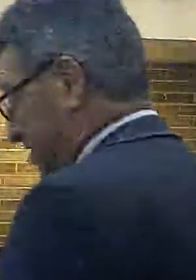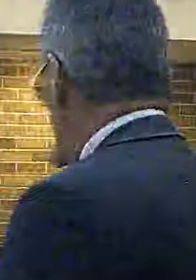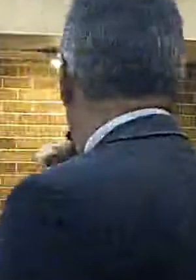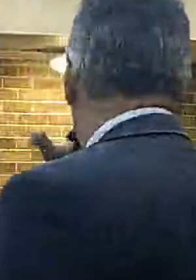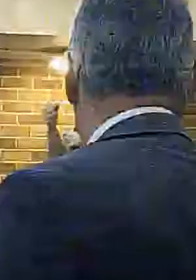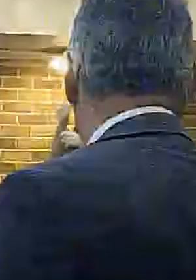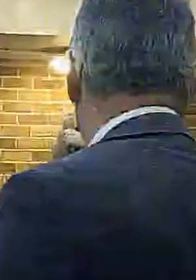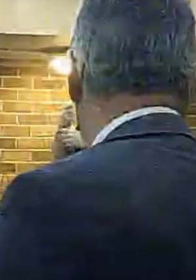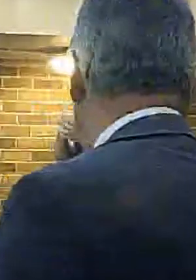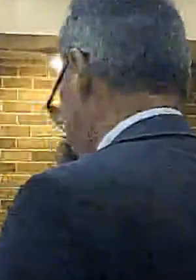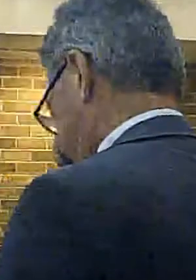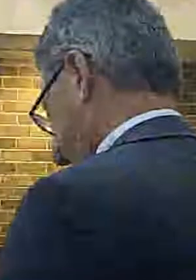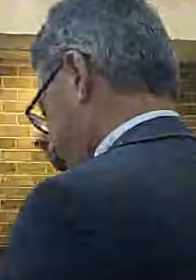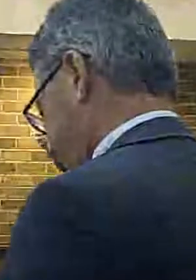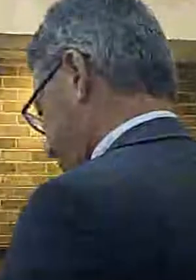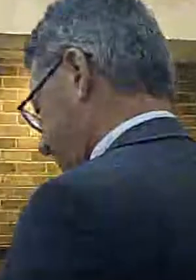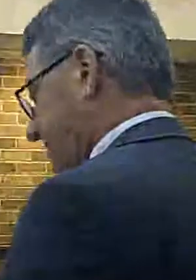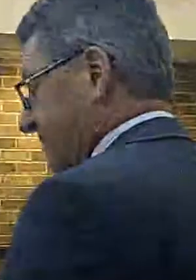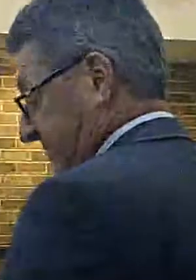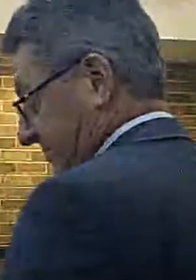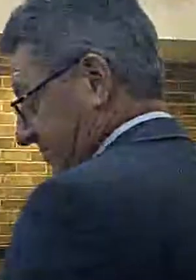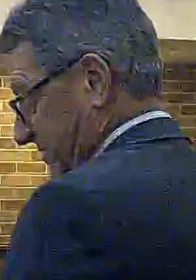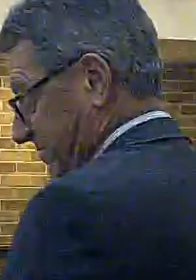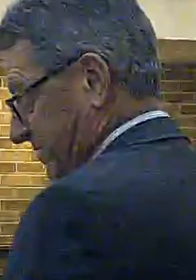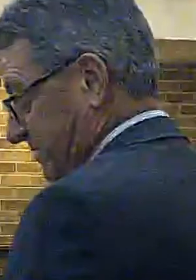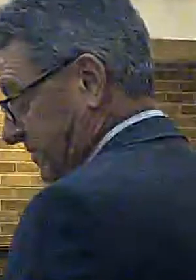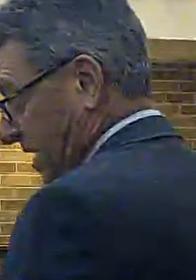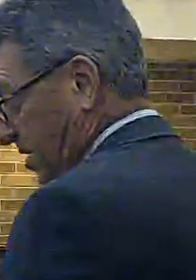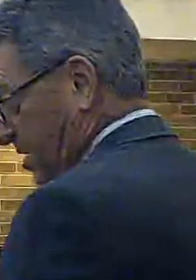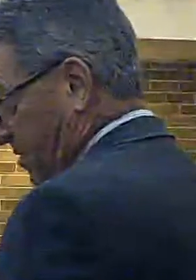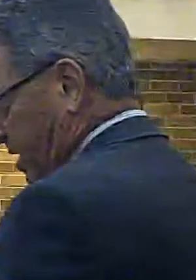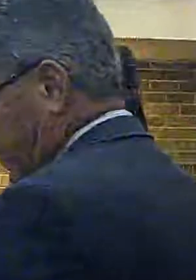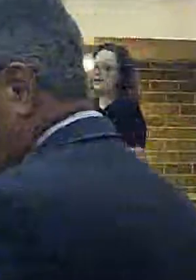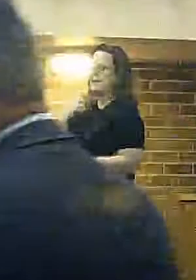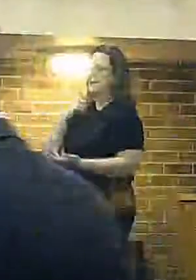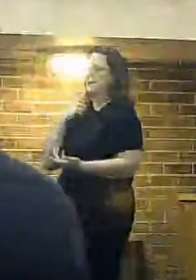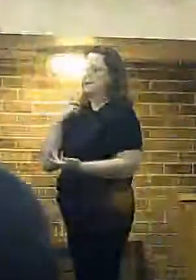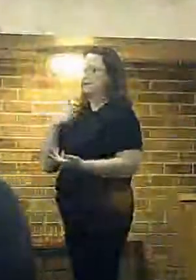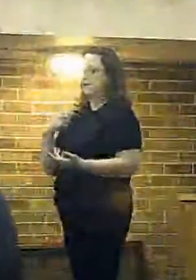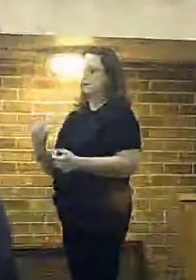That's fine, but it doesn't make it any less true what I'm required to do.